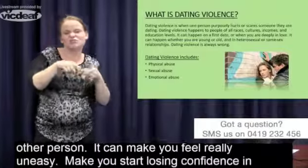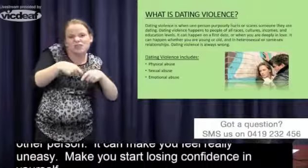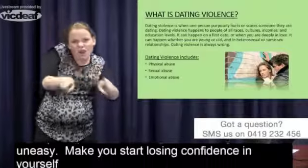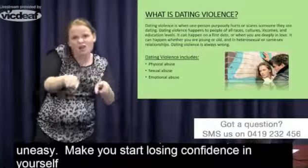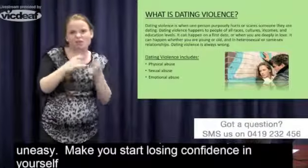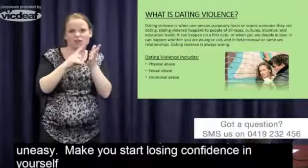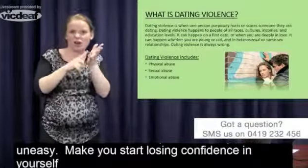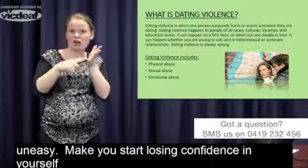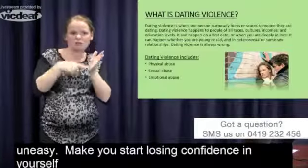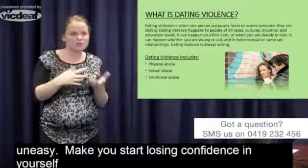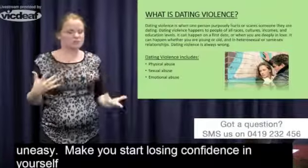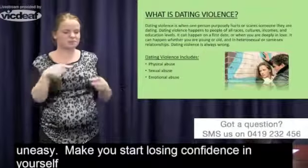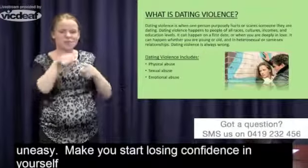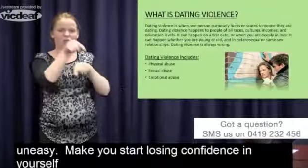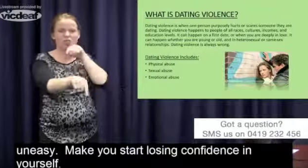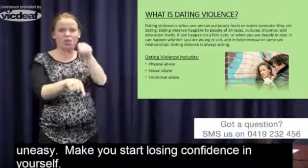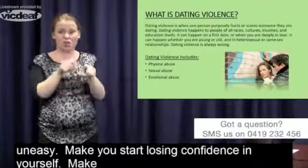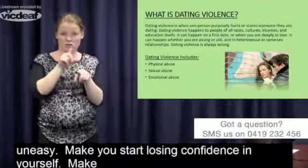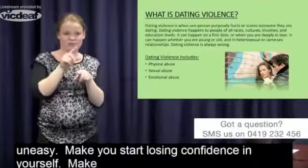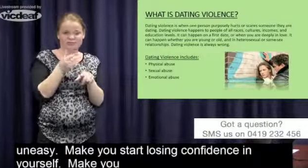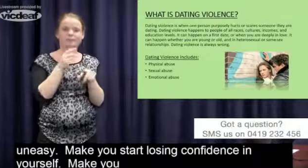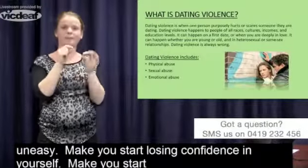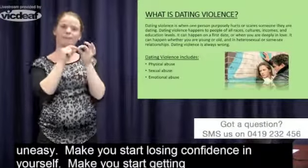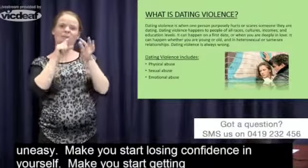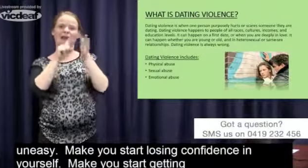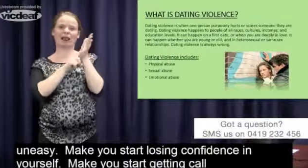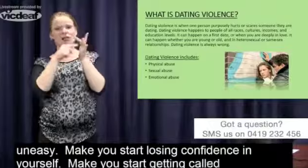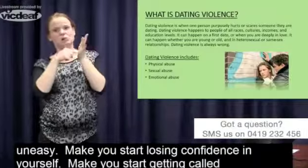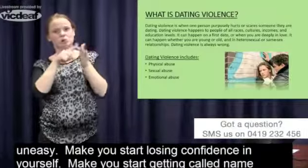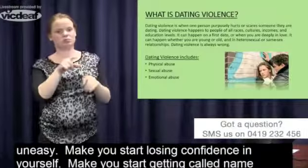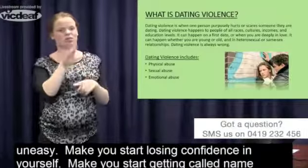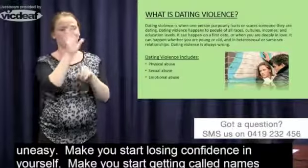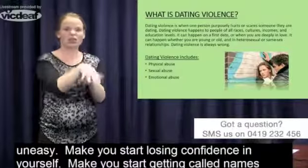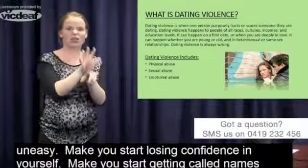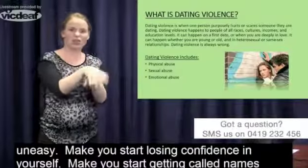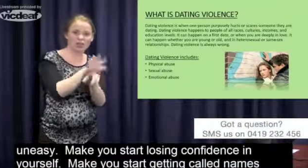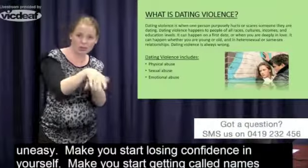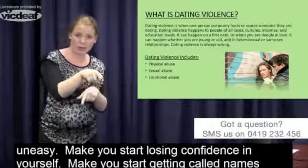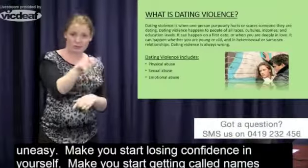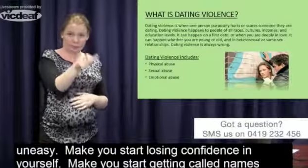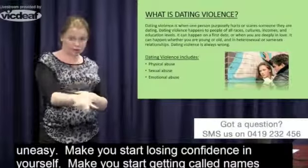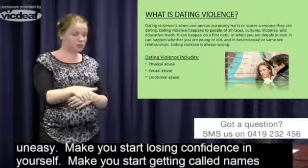Maybe you start getting called names like bitch or slut or being belittled.